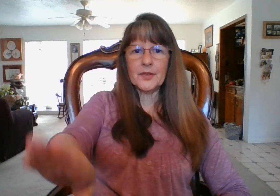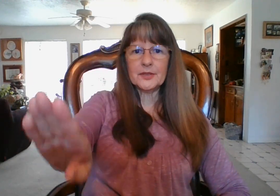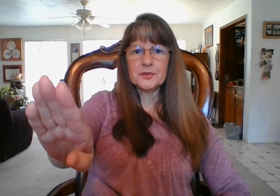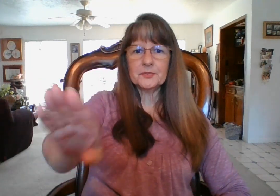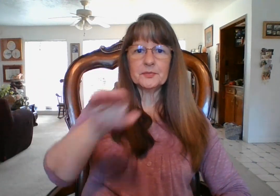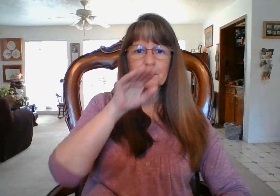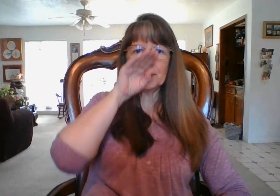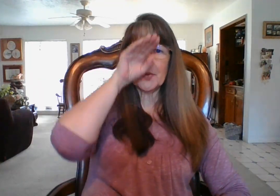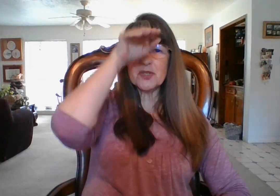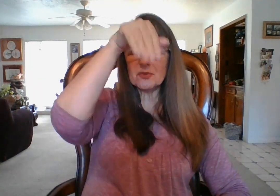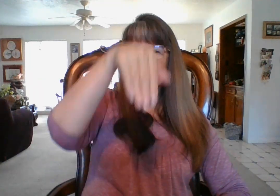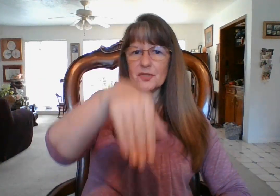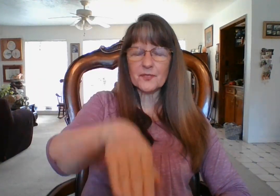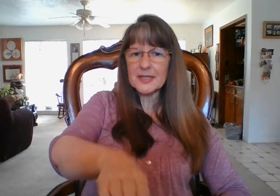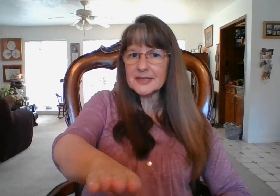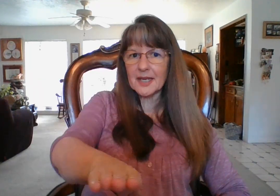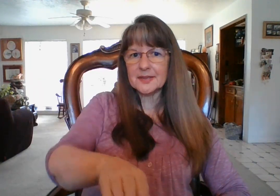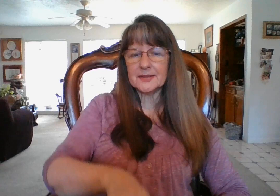Elephant. Those are just fun signs.